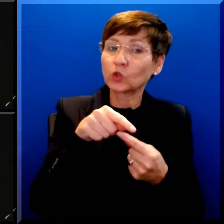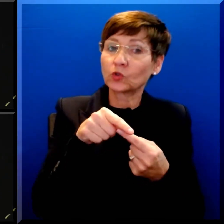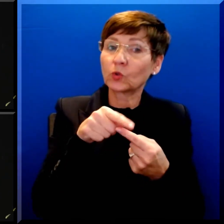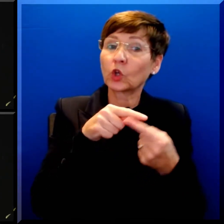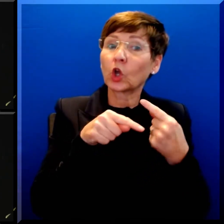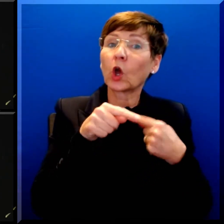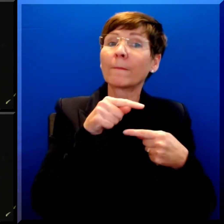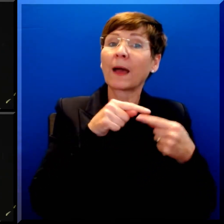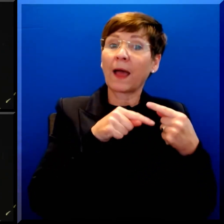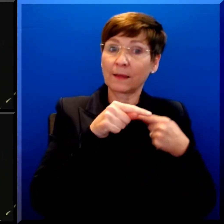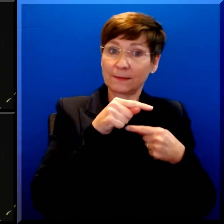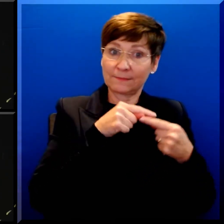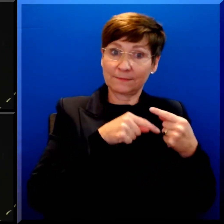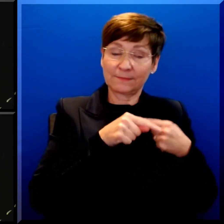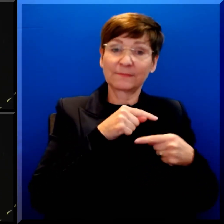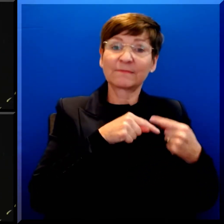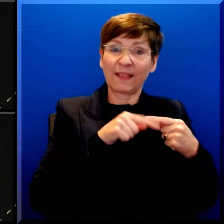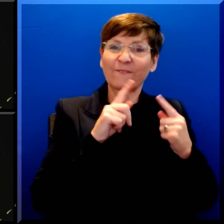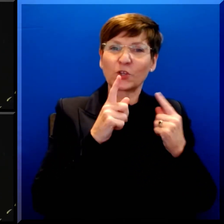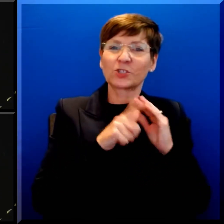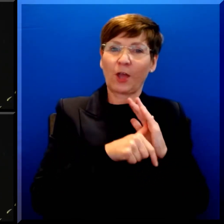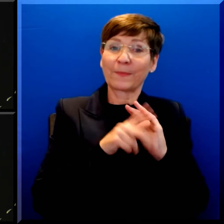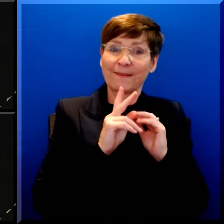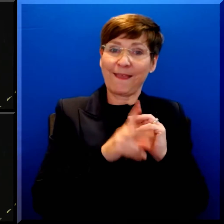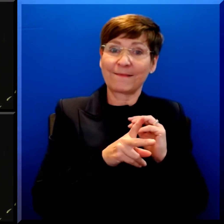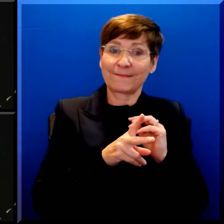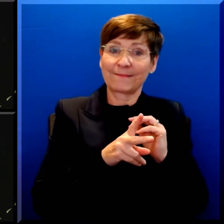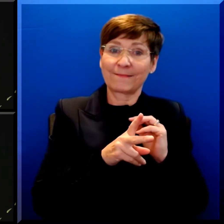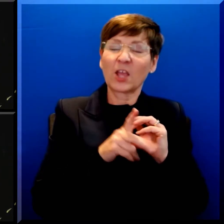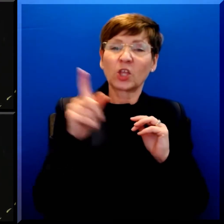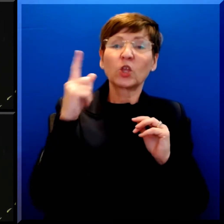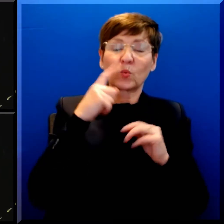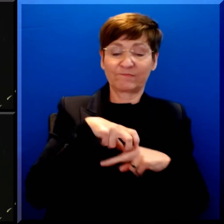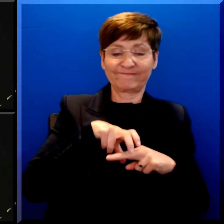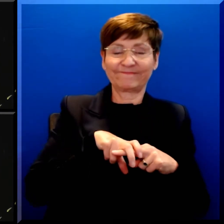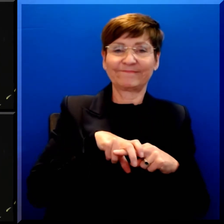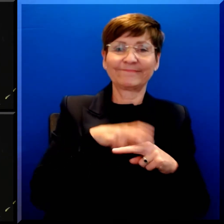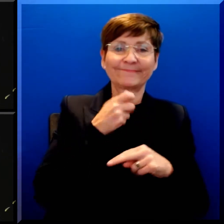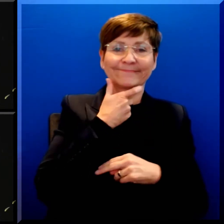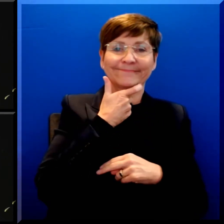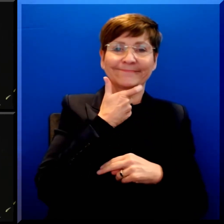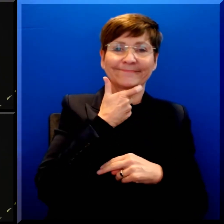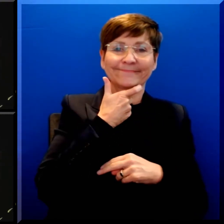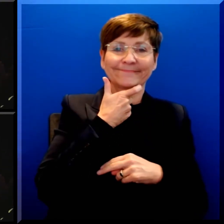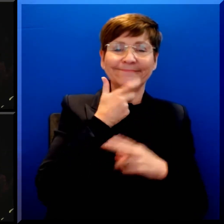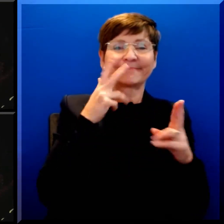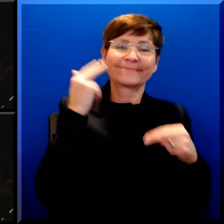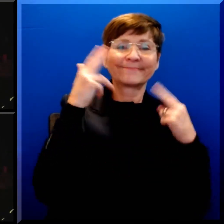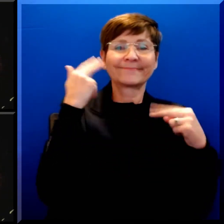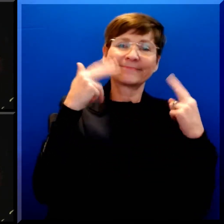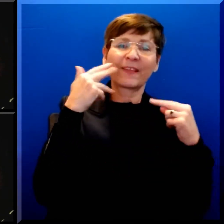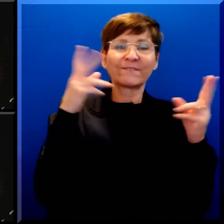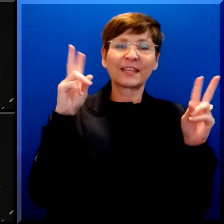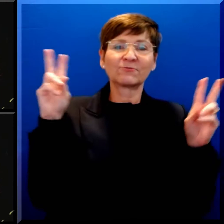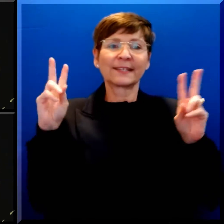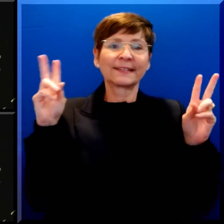mountaintop or give up altogether. They want to go back and they say, you know what? I'm just going to smile through this and sing songs about victory when